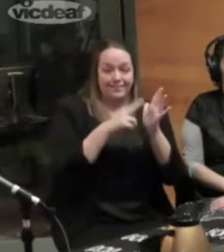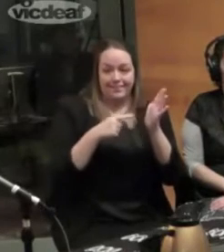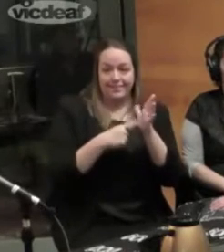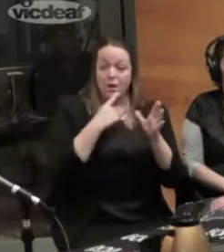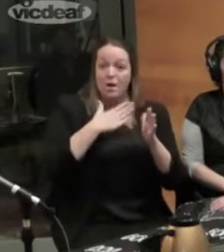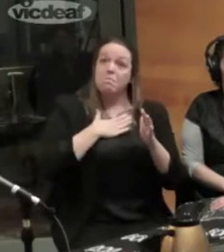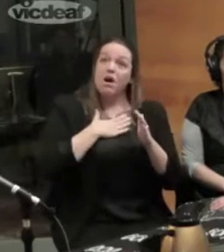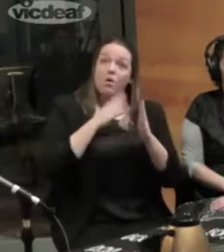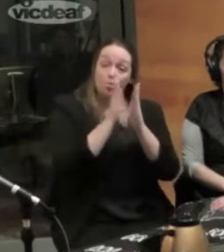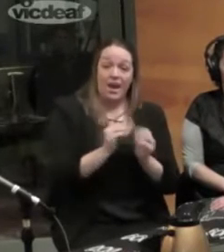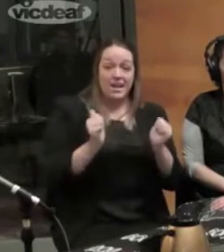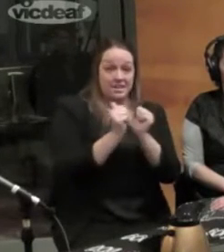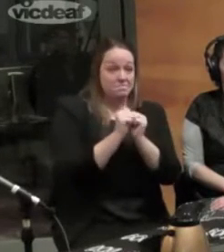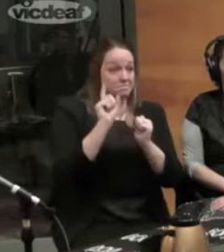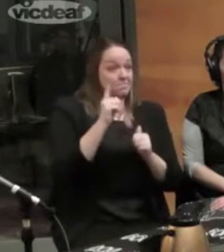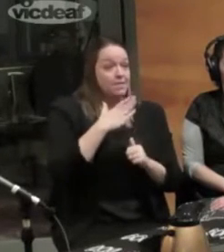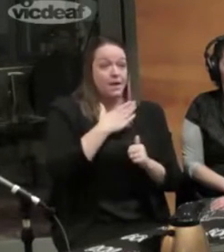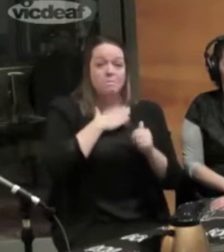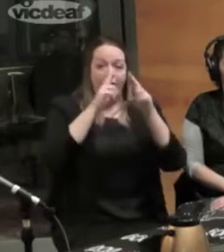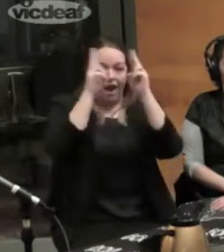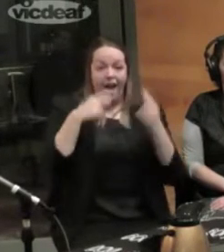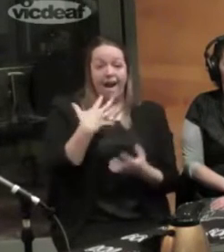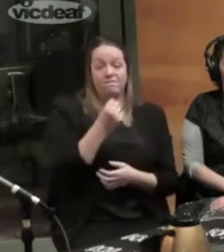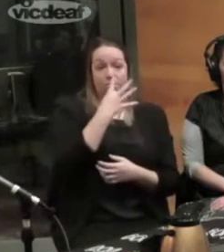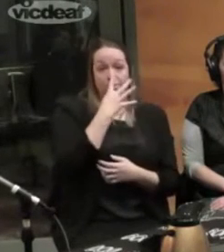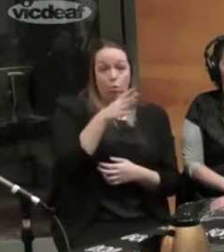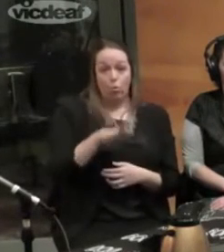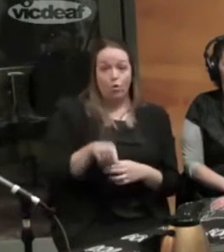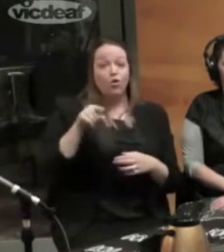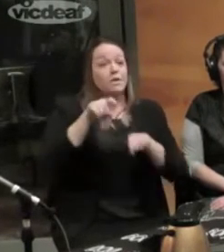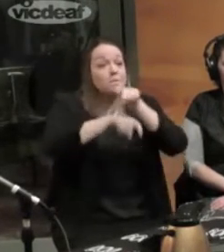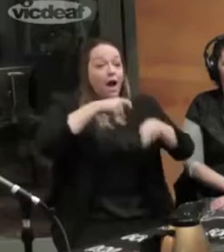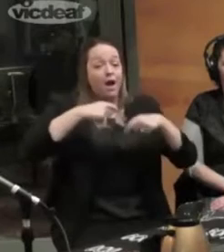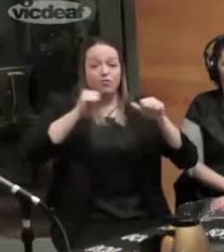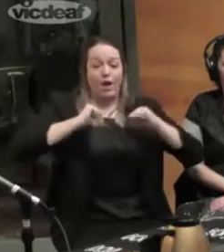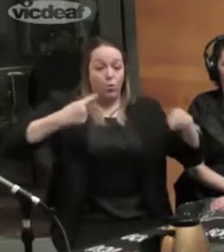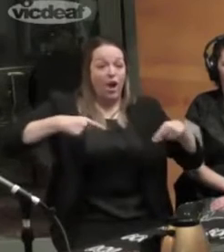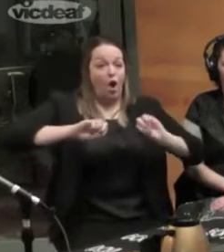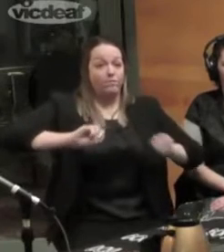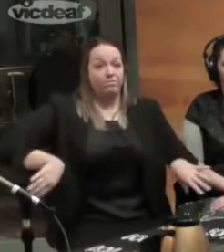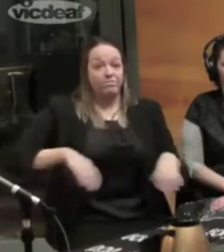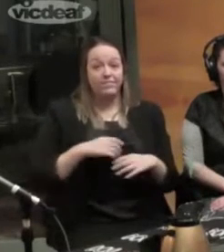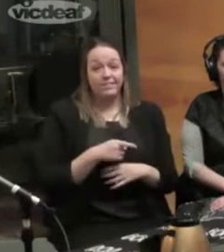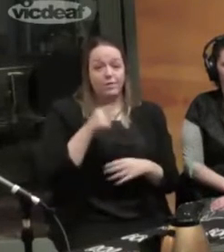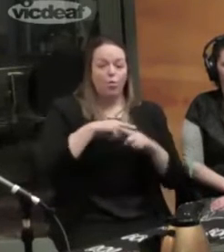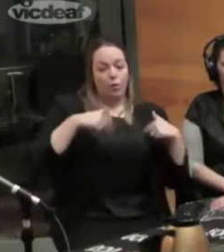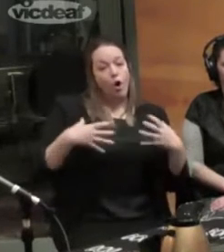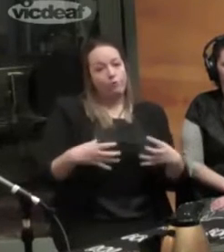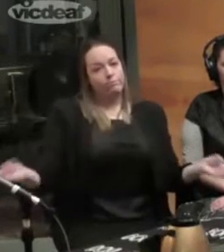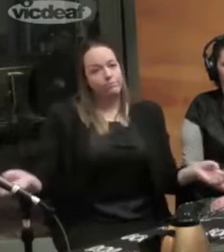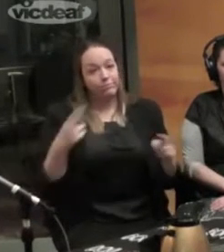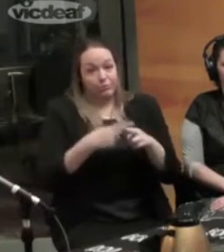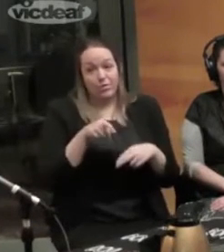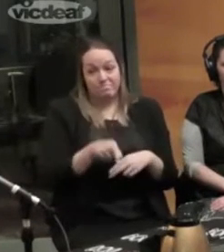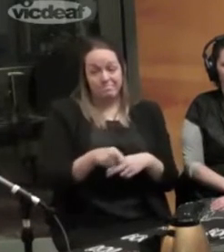over the weekend was that the 4-year-old in my household took the training wheels off. He didn't actually take them off. We took them off for him. I was wondering if